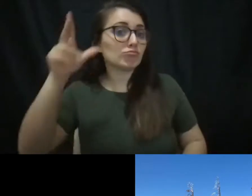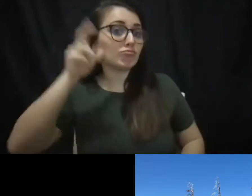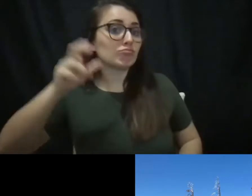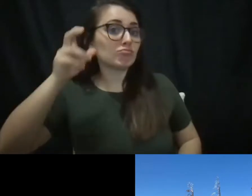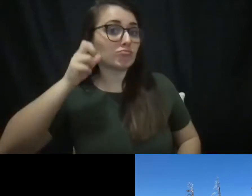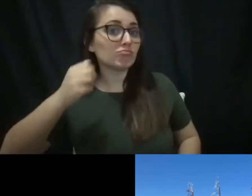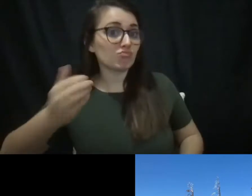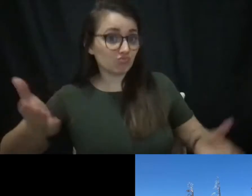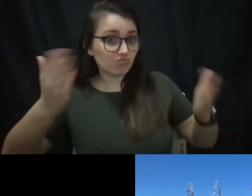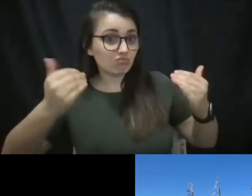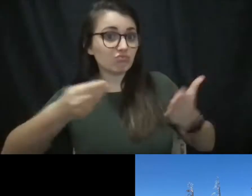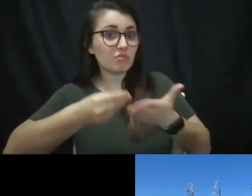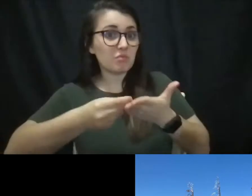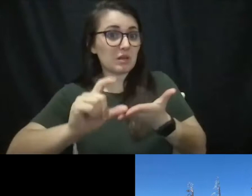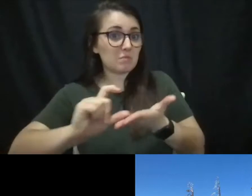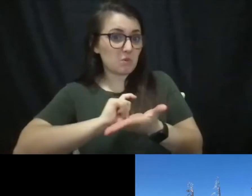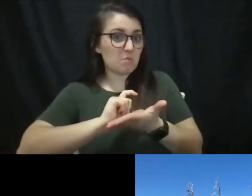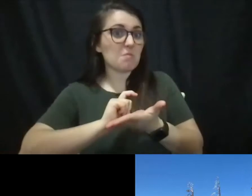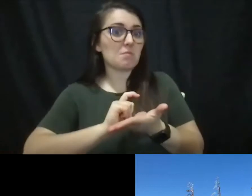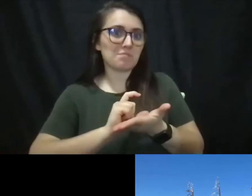do live on the air as well.